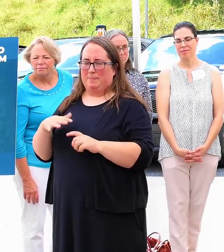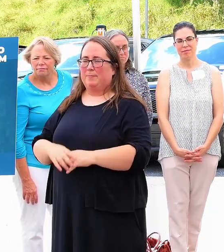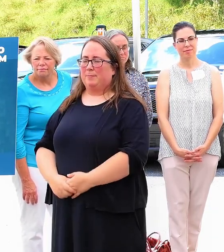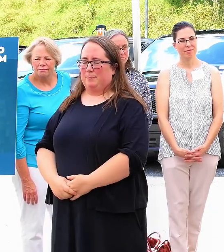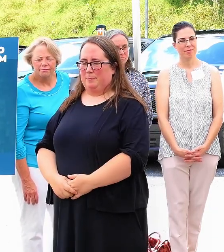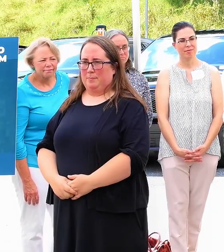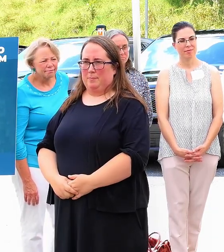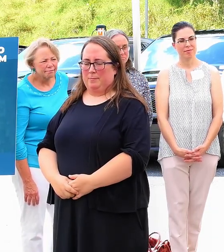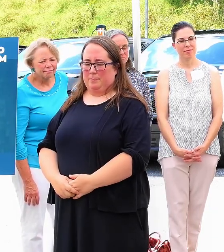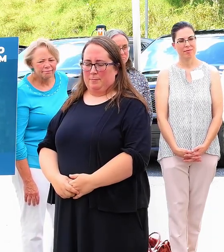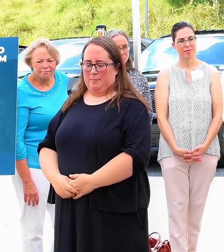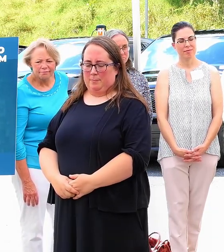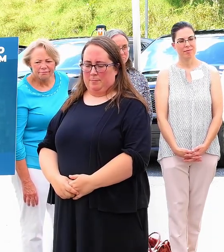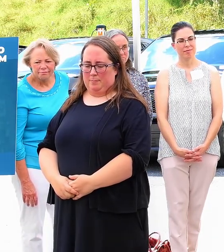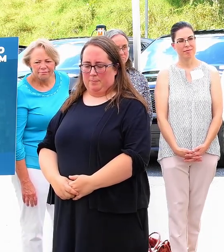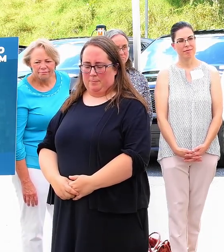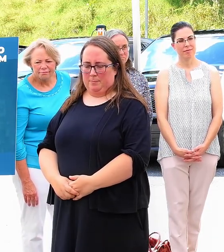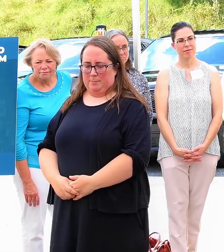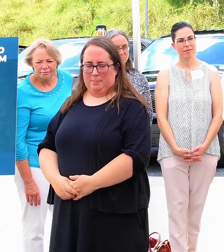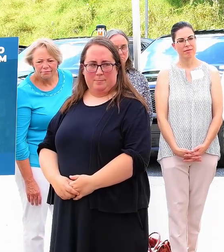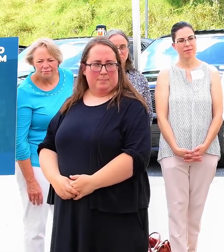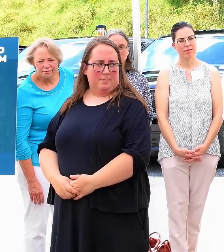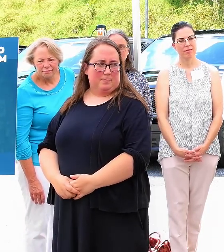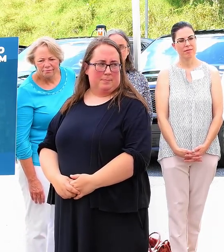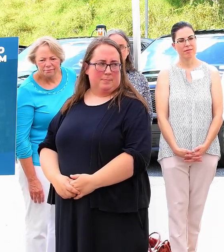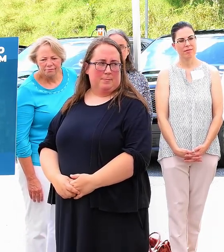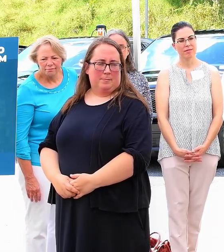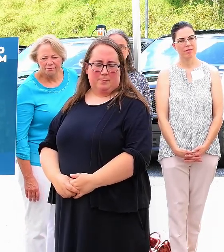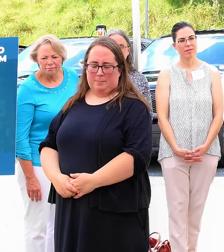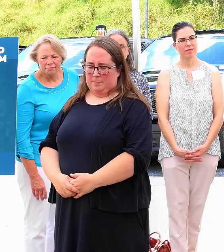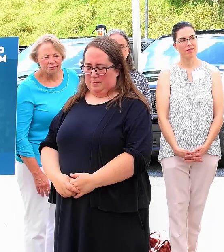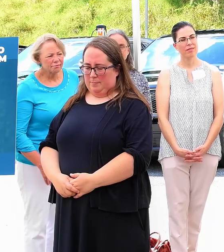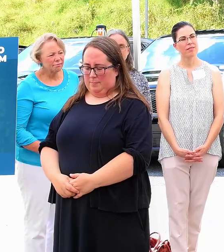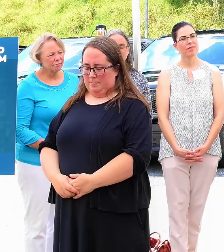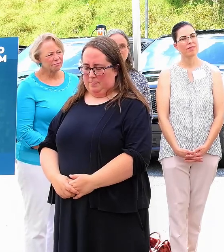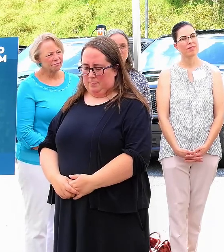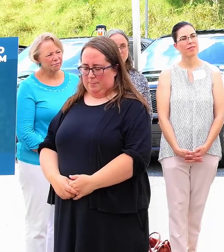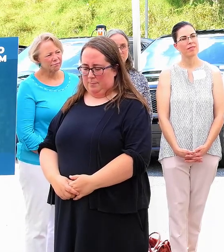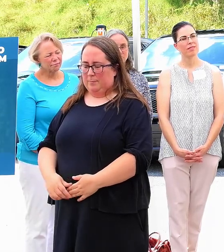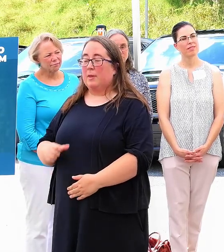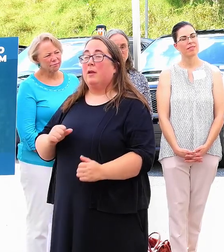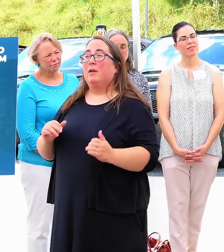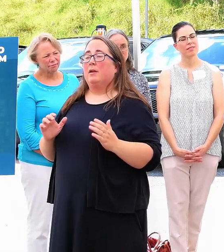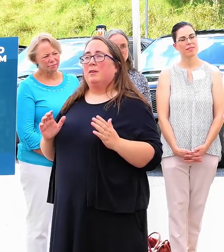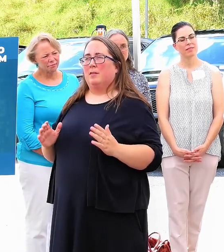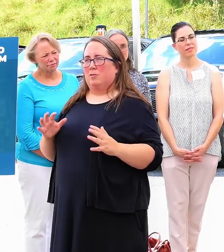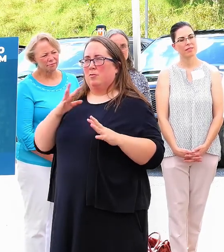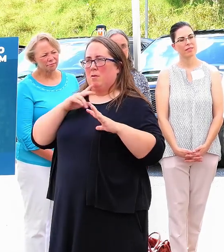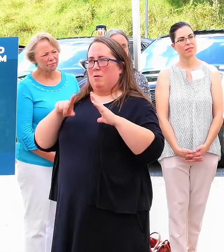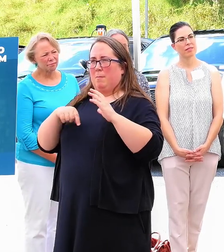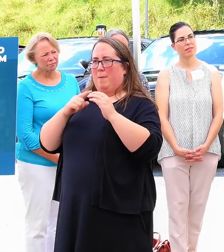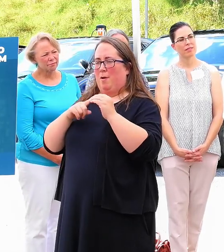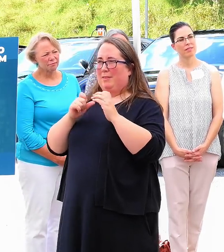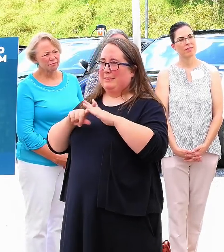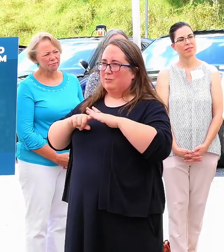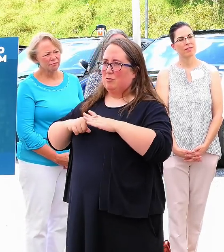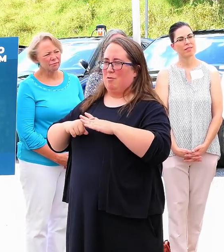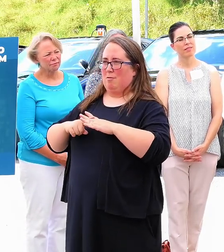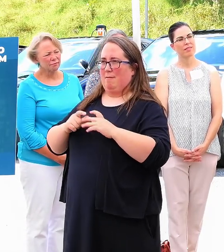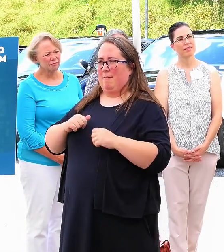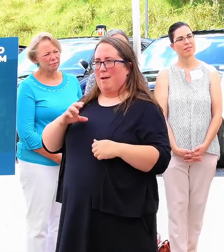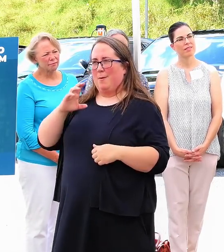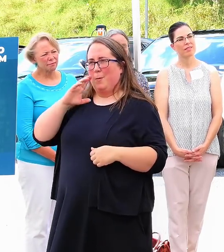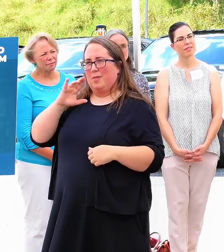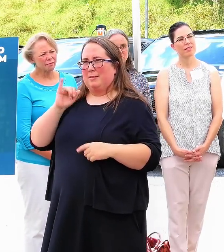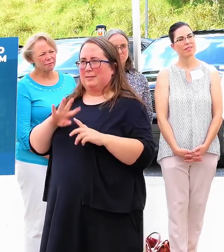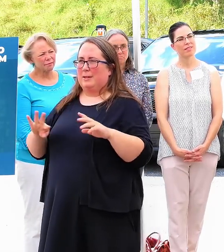Let me just note that while the senator pointed out that this was just a start, and I know that's